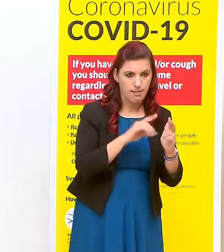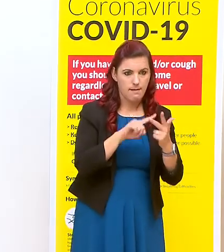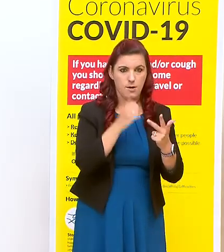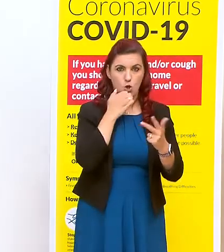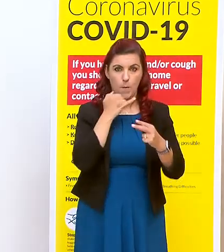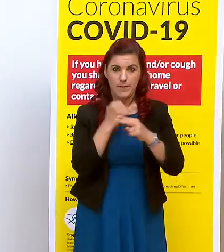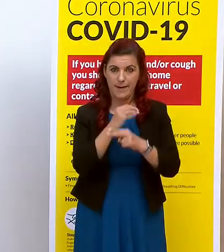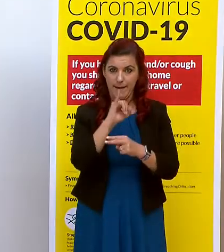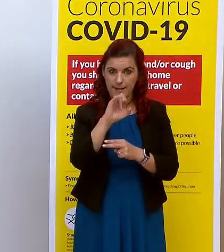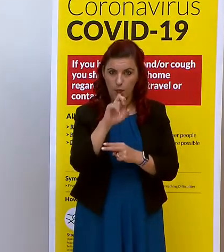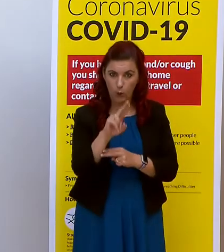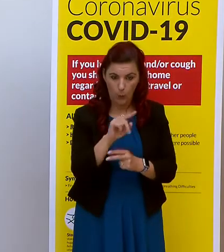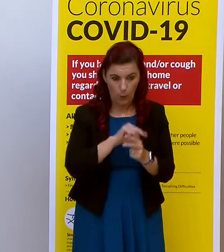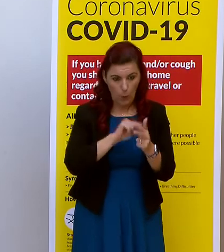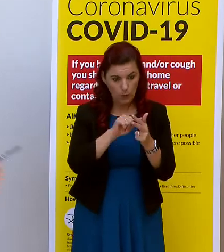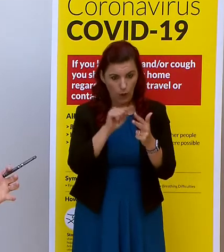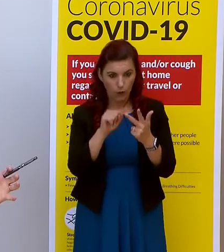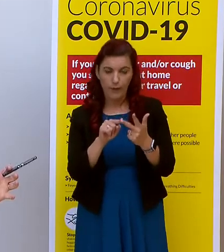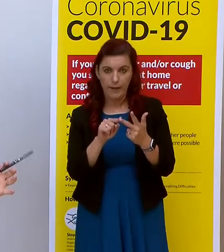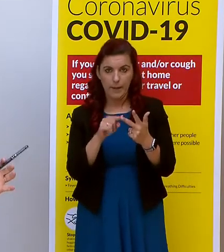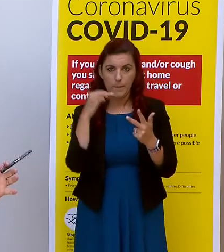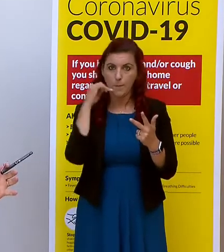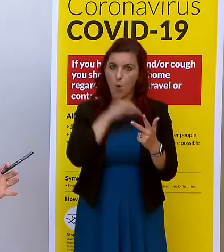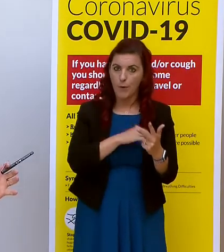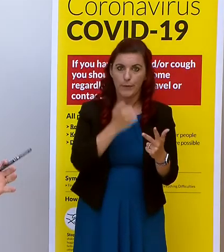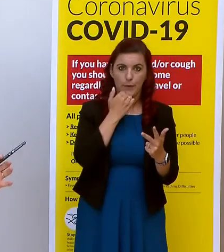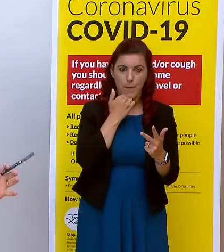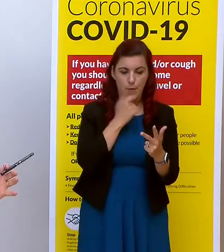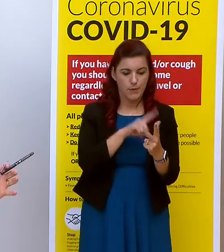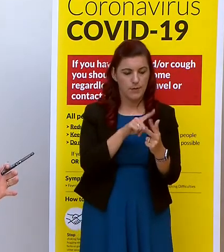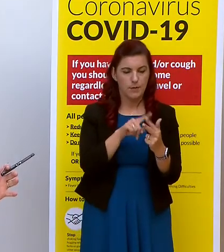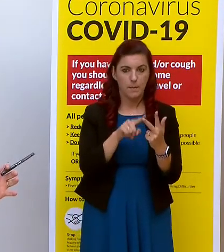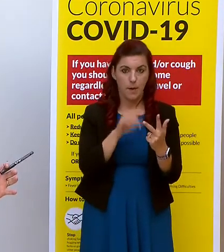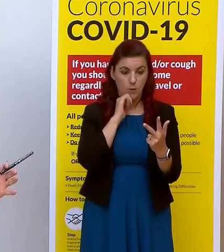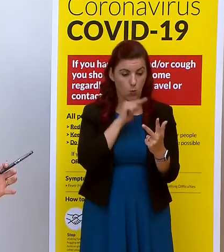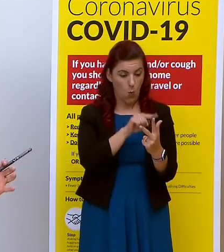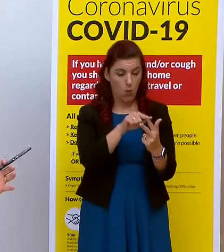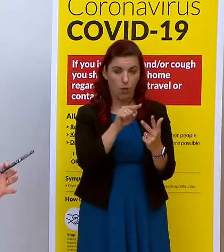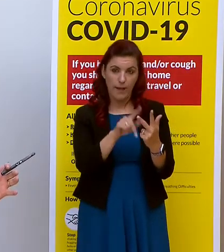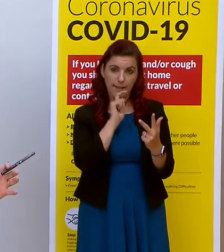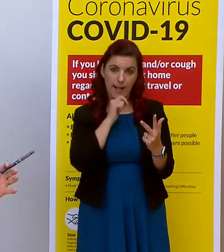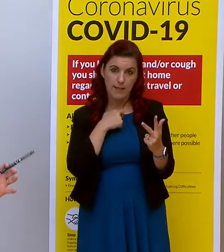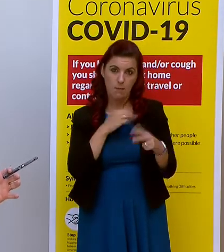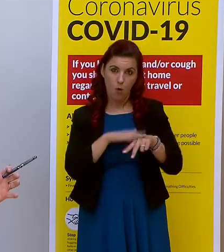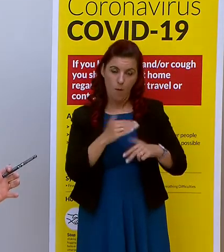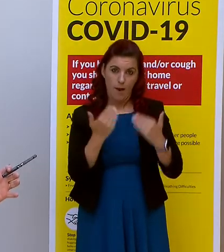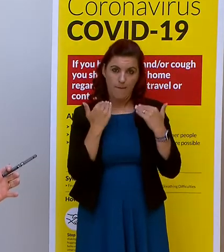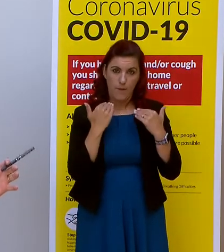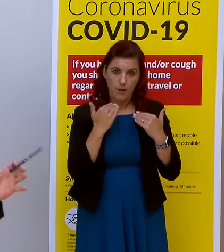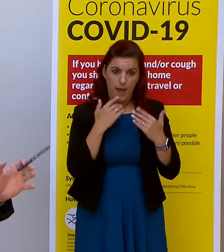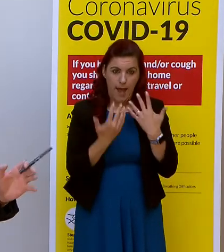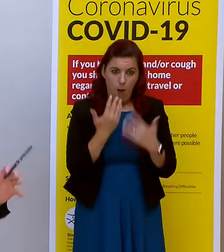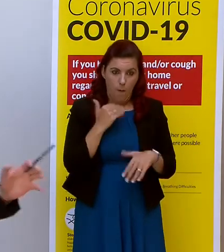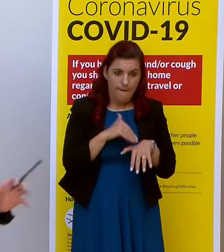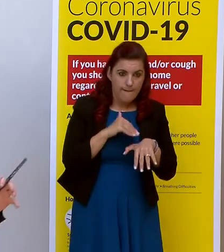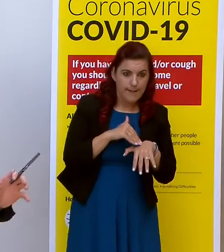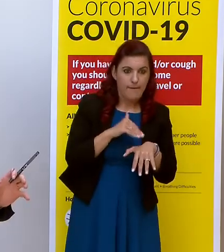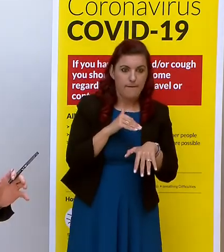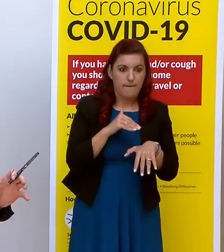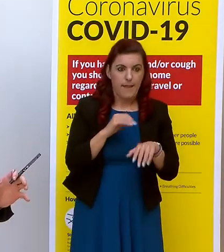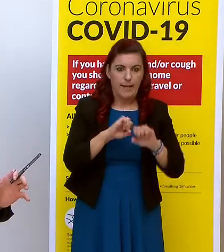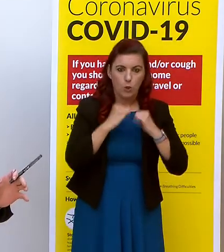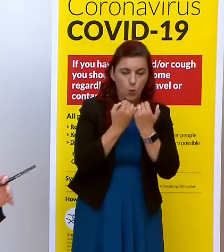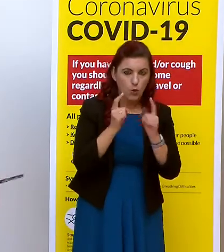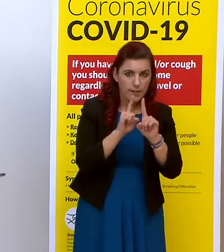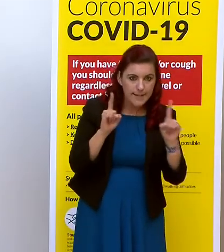care units. They're the big figures that actually give us information as to how effective our social